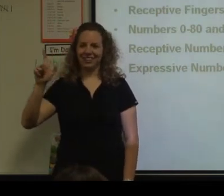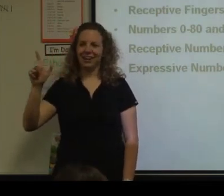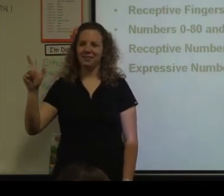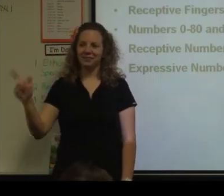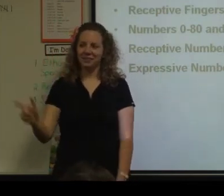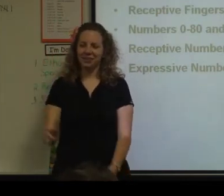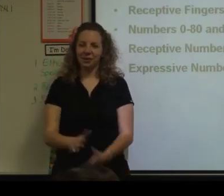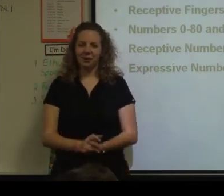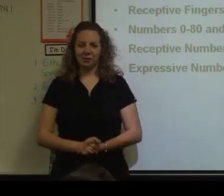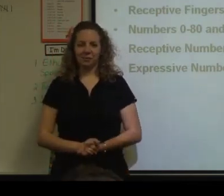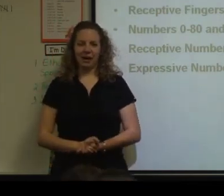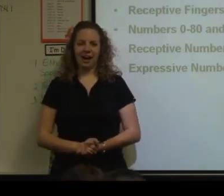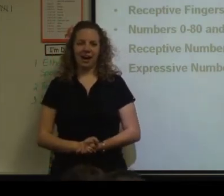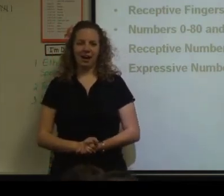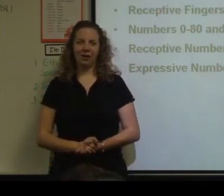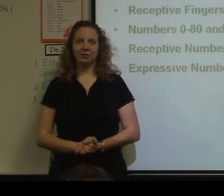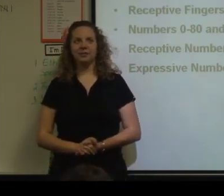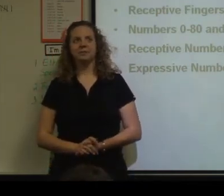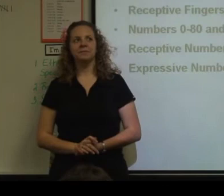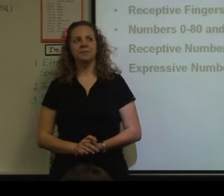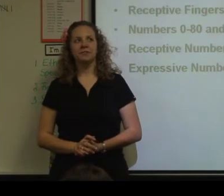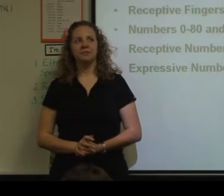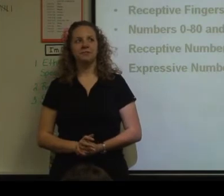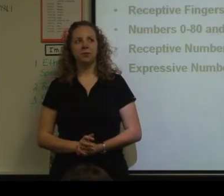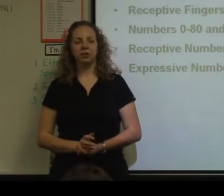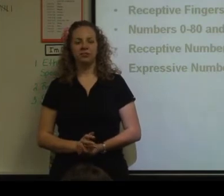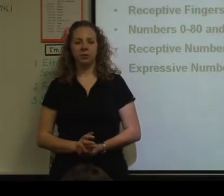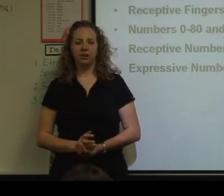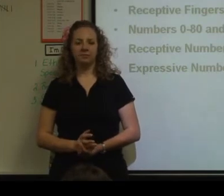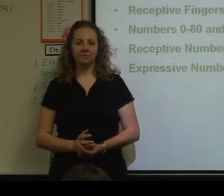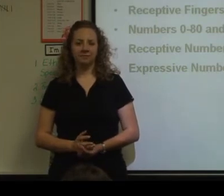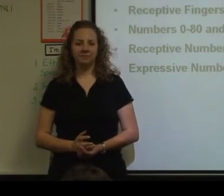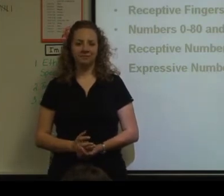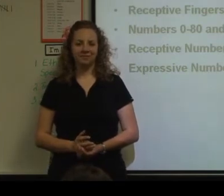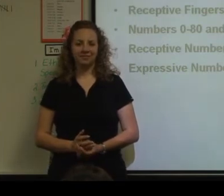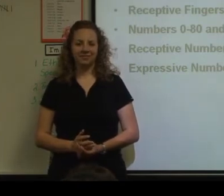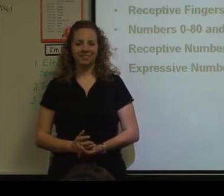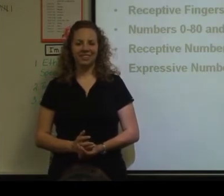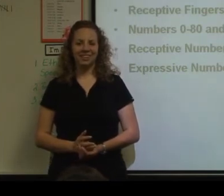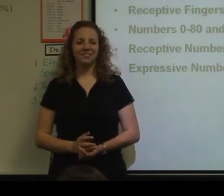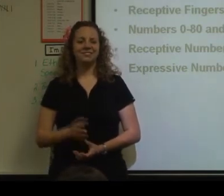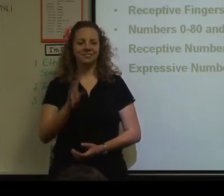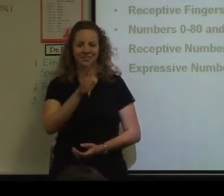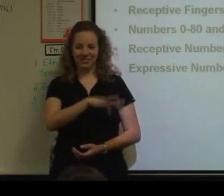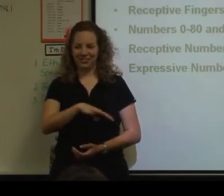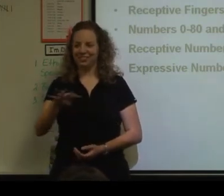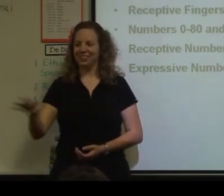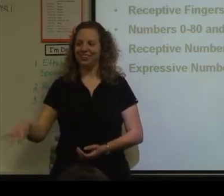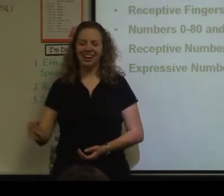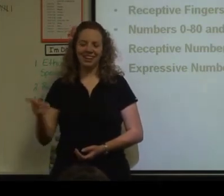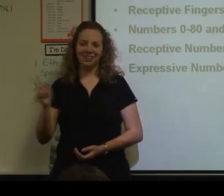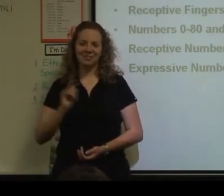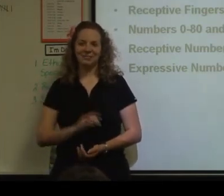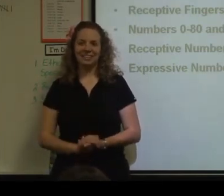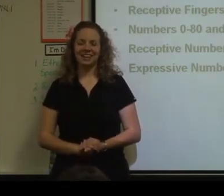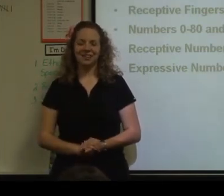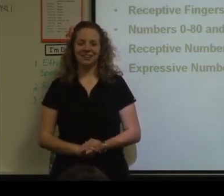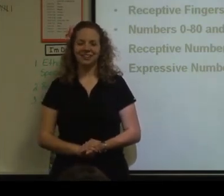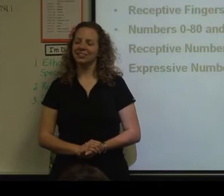Okay. What about 44? You did that one. What? You already did that 44. one. I know, I repeated that one.